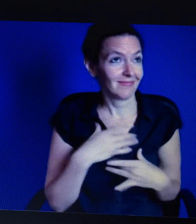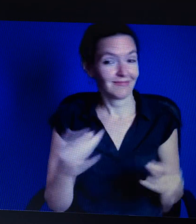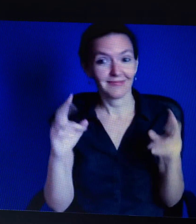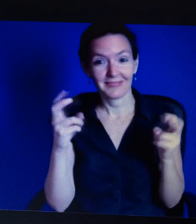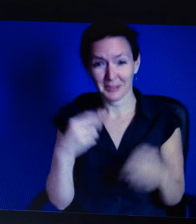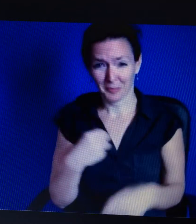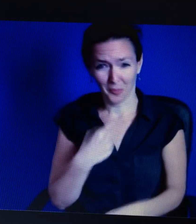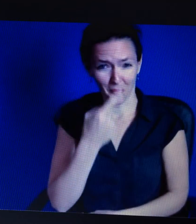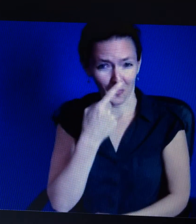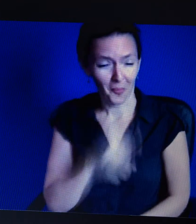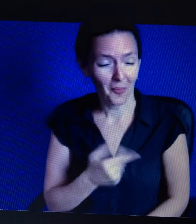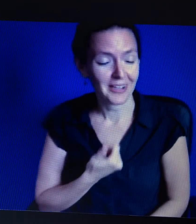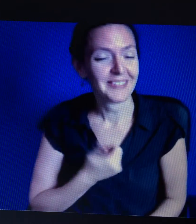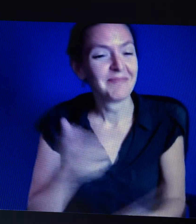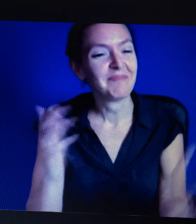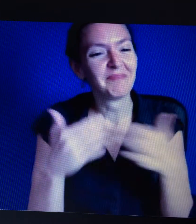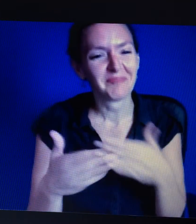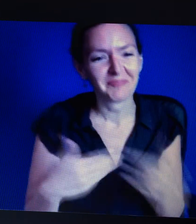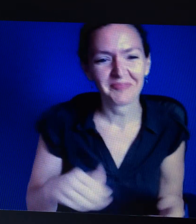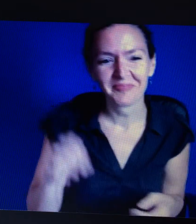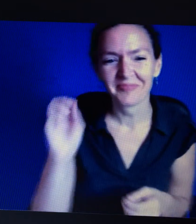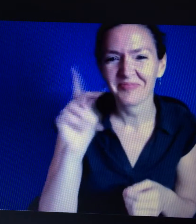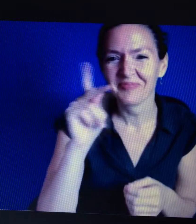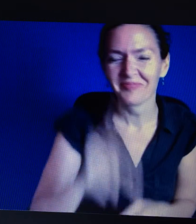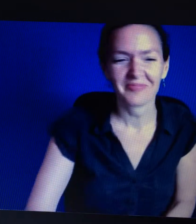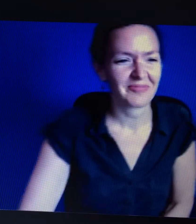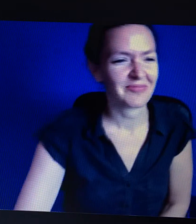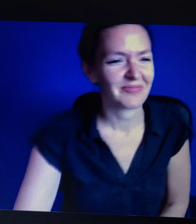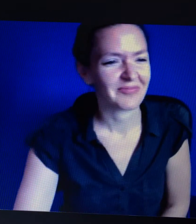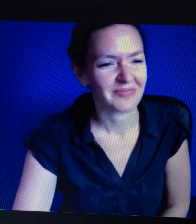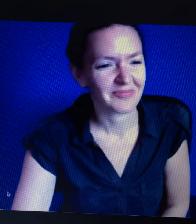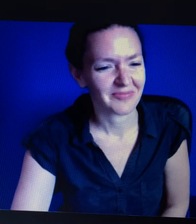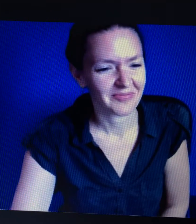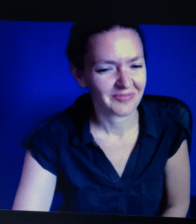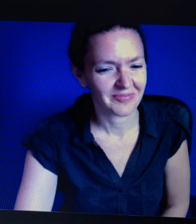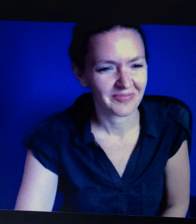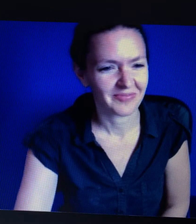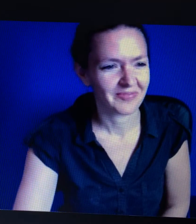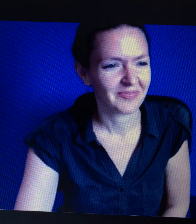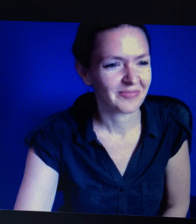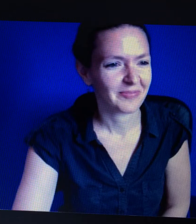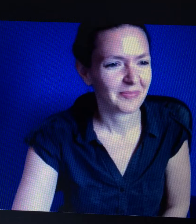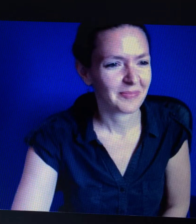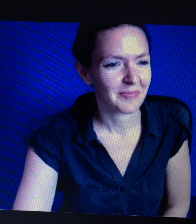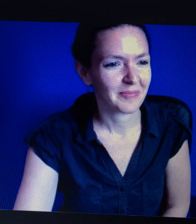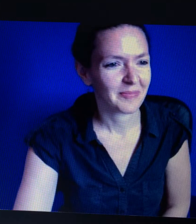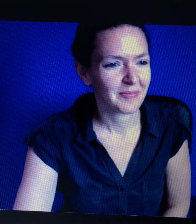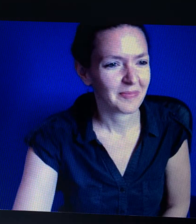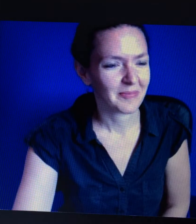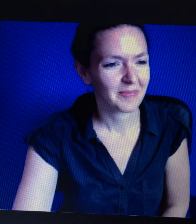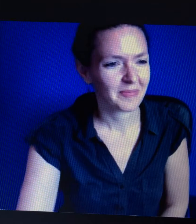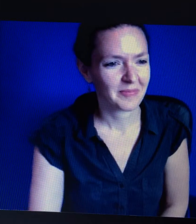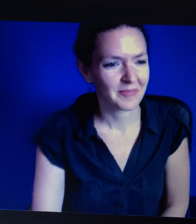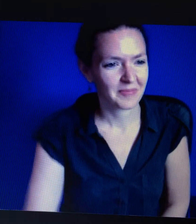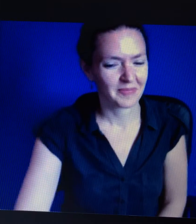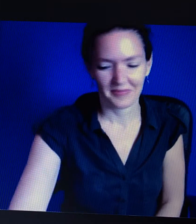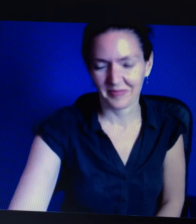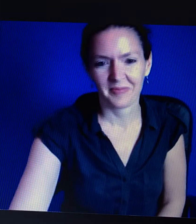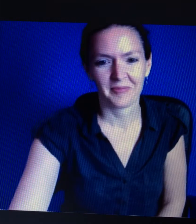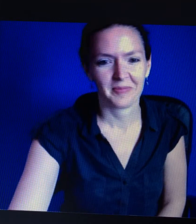but you'll understand the concept of the name signs. It's a subject I really enjoy. Okay, here we go.